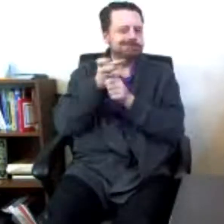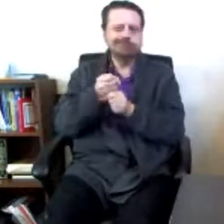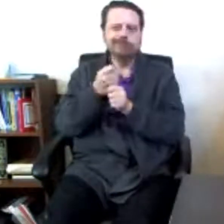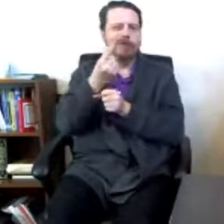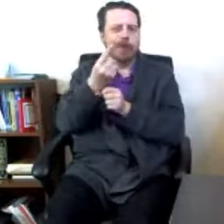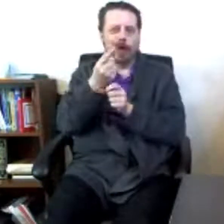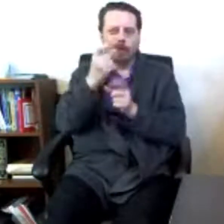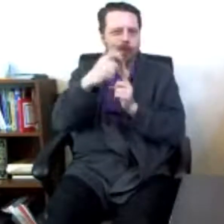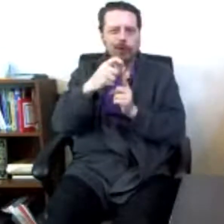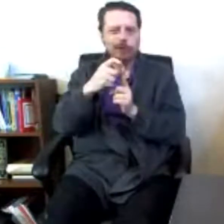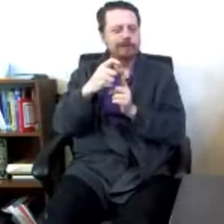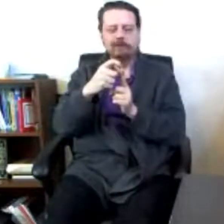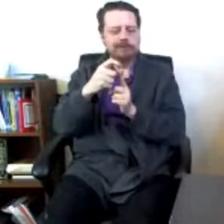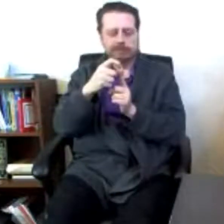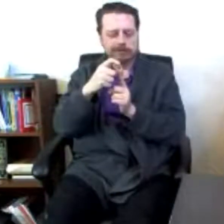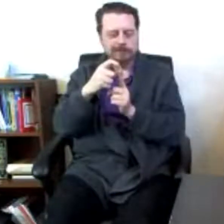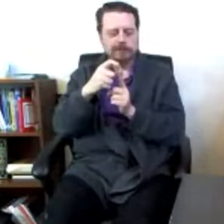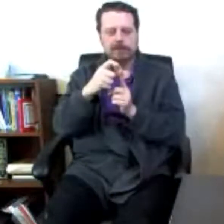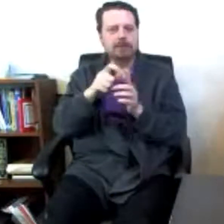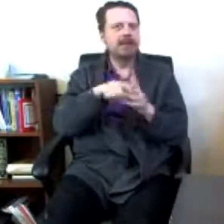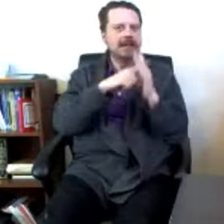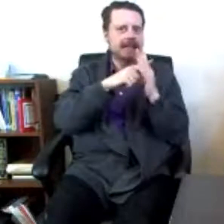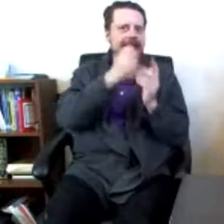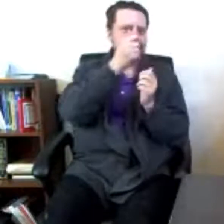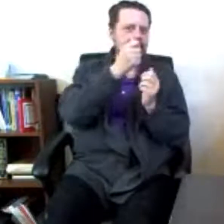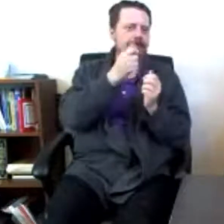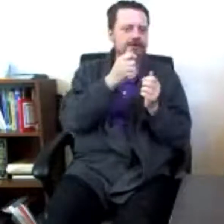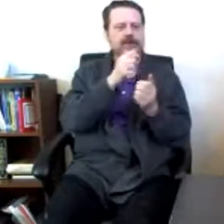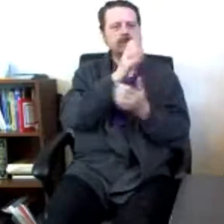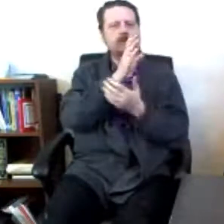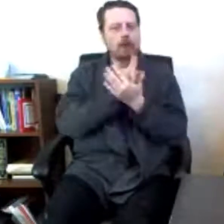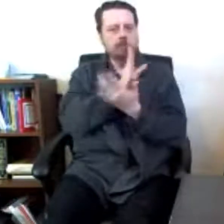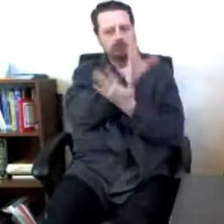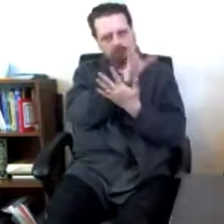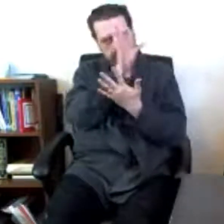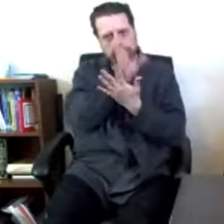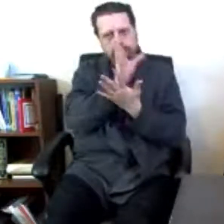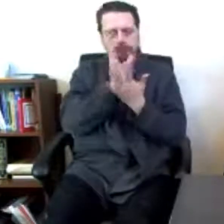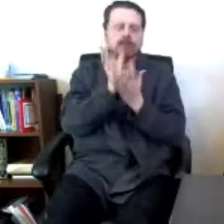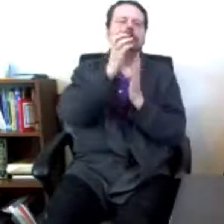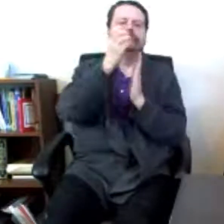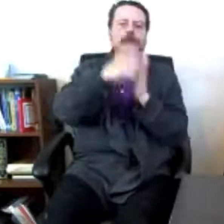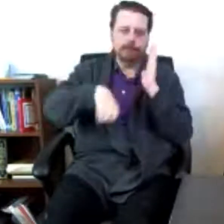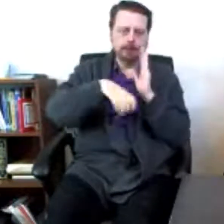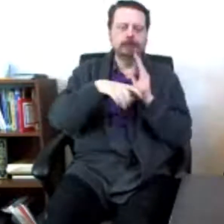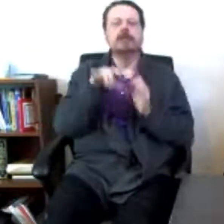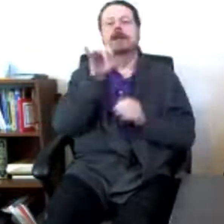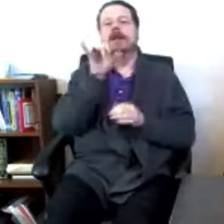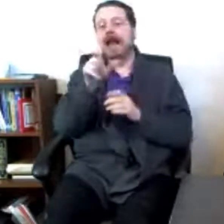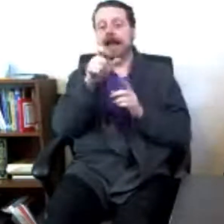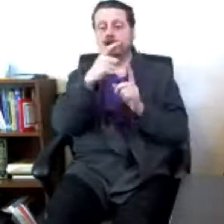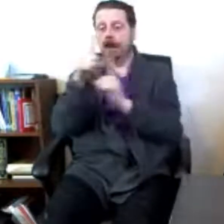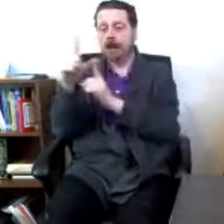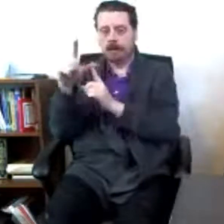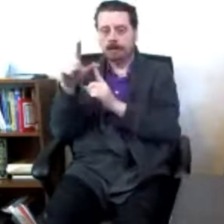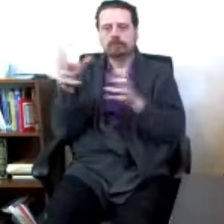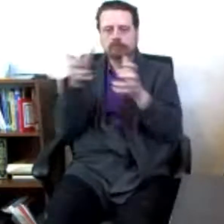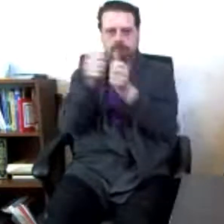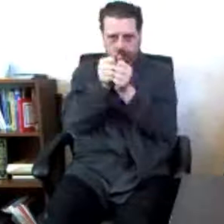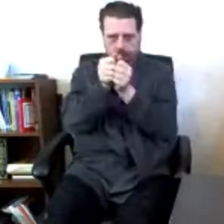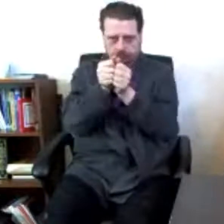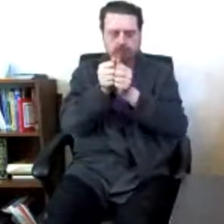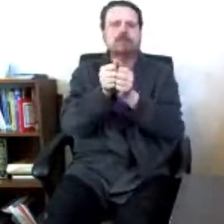an Arabic word in the beginning of certain chapters, they do signify the fact that of those